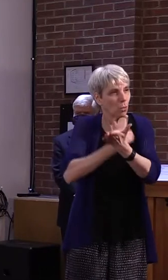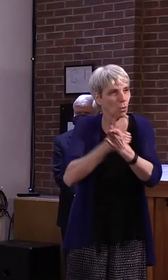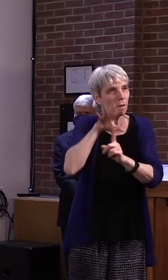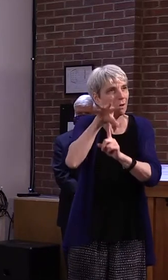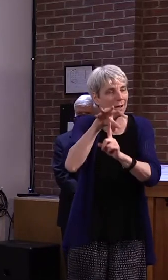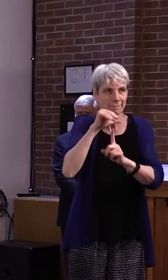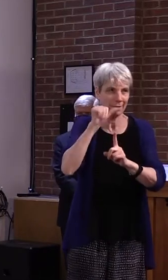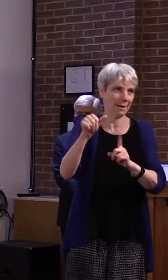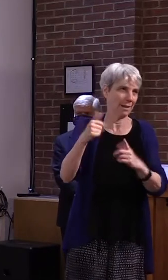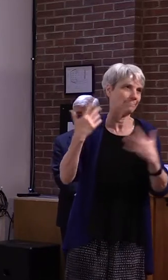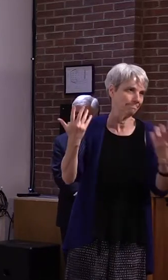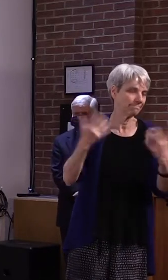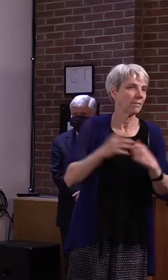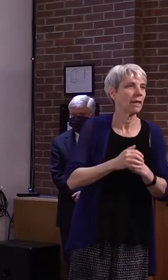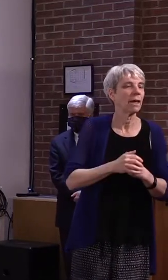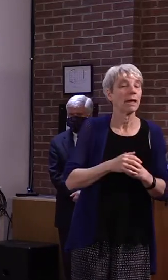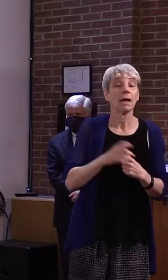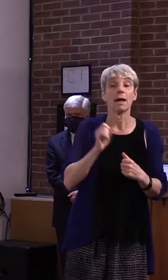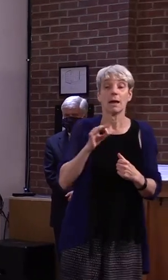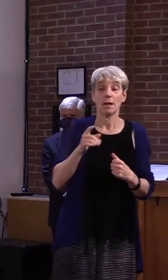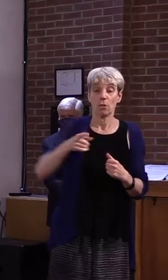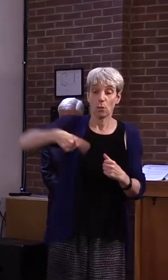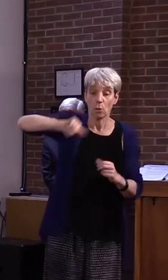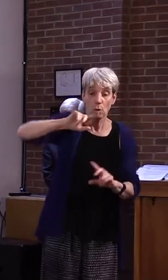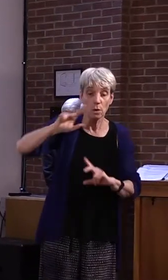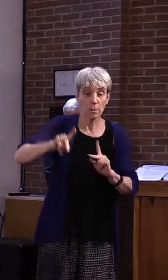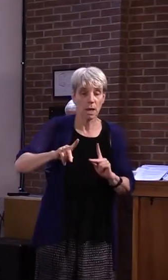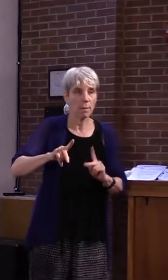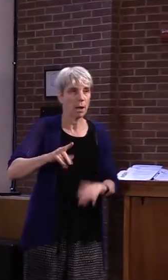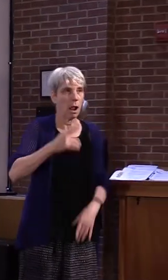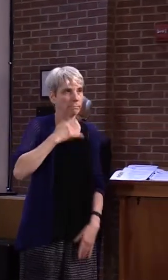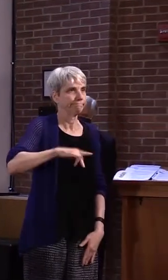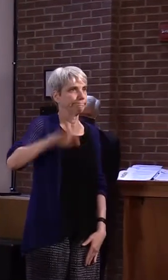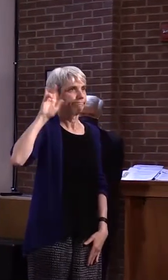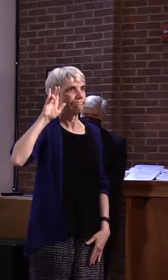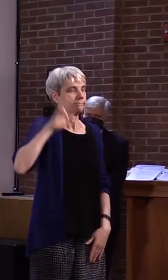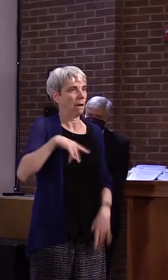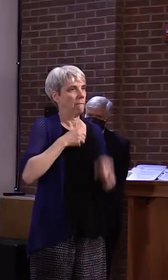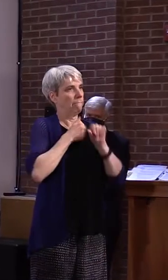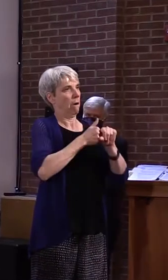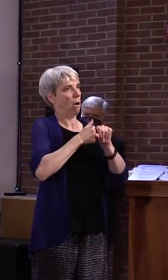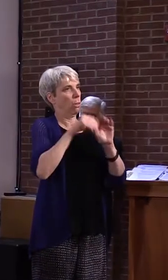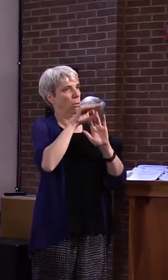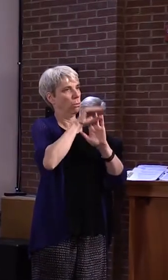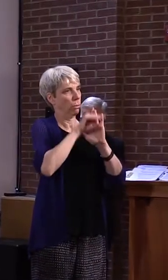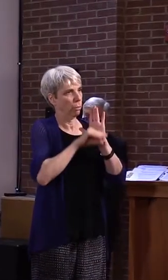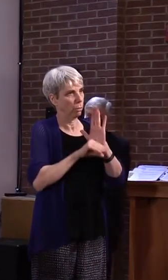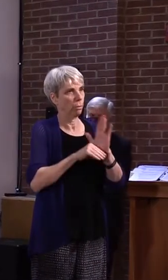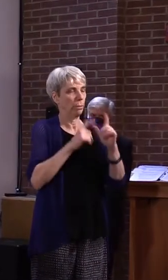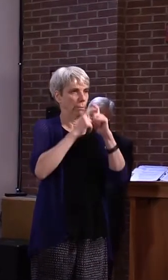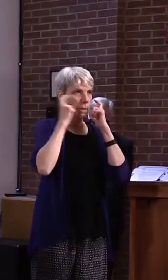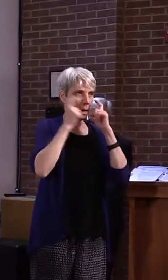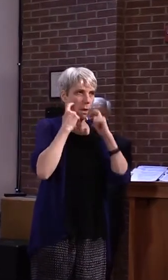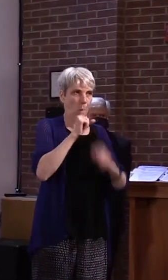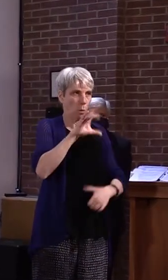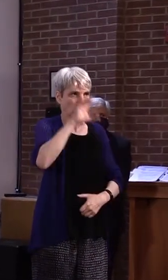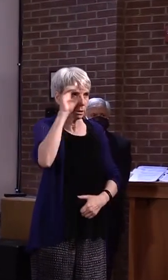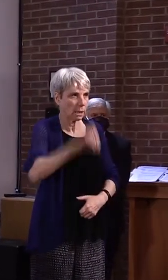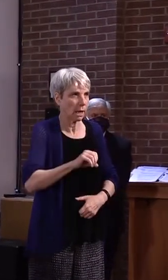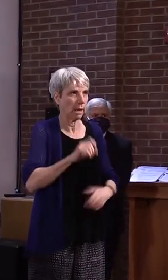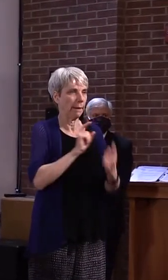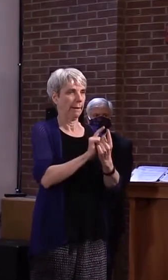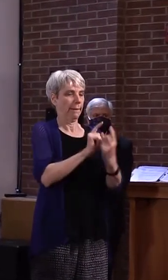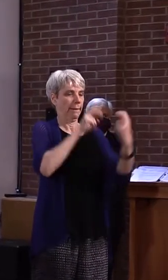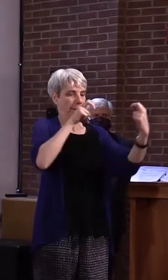how adherent anybody who was there was to all of the rules and guidance that we've labored